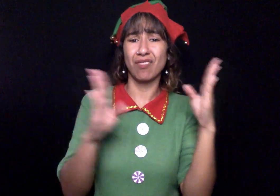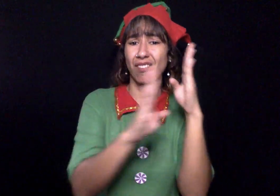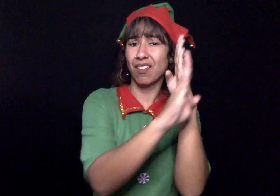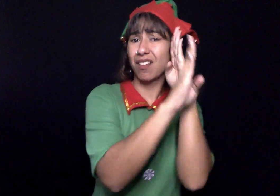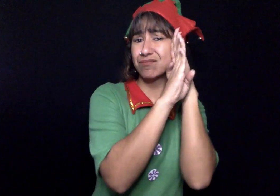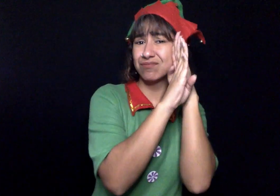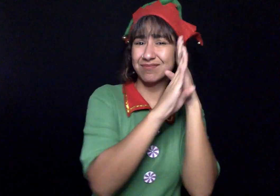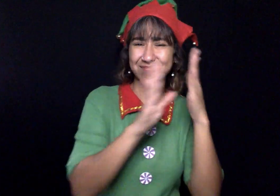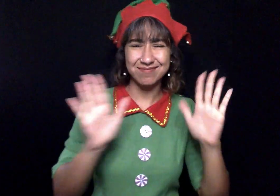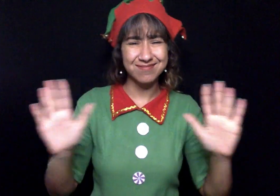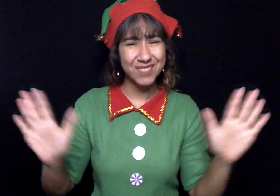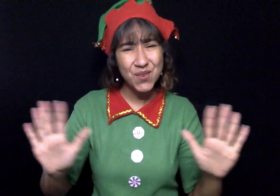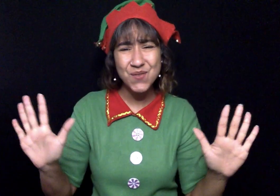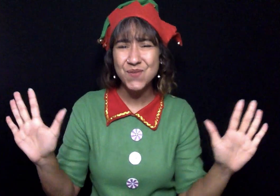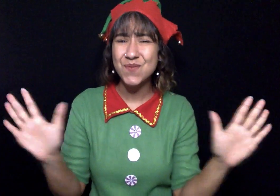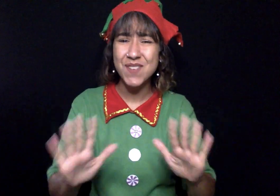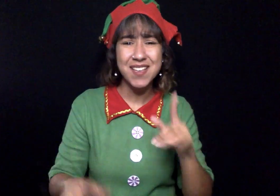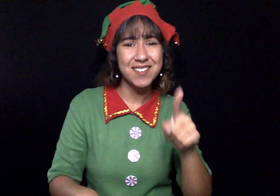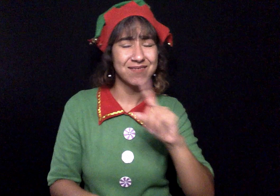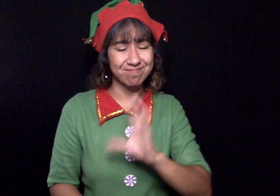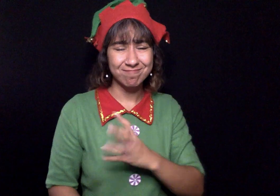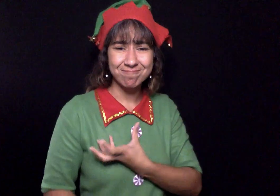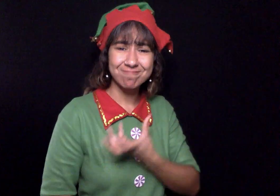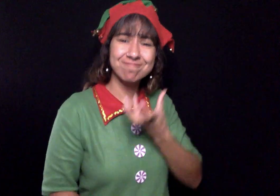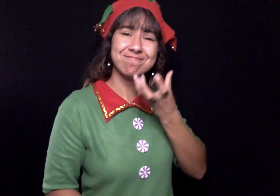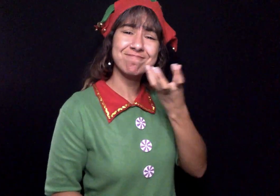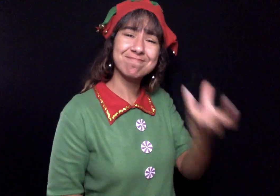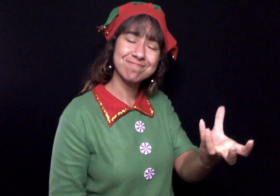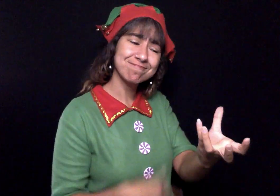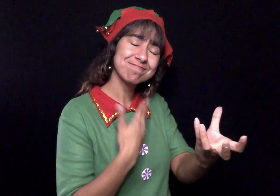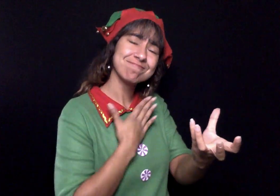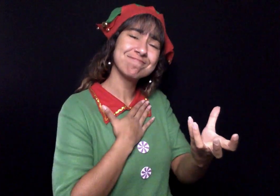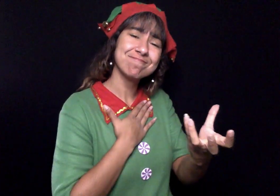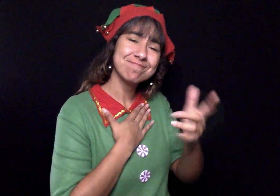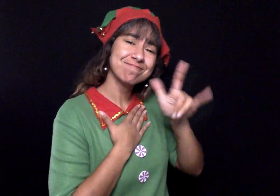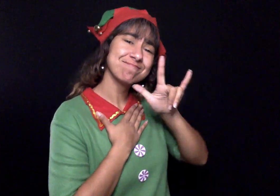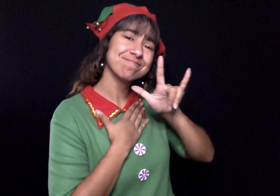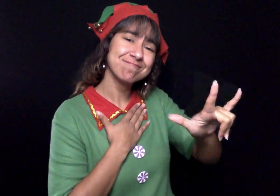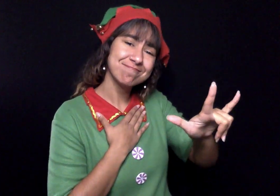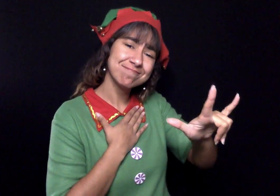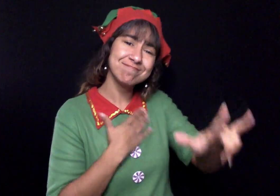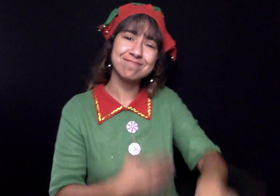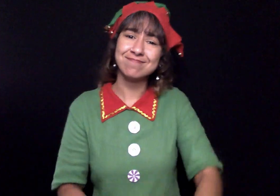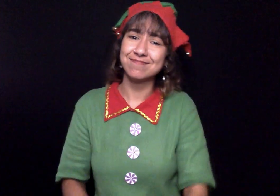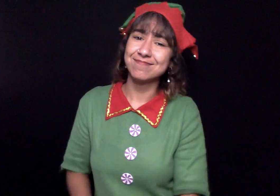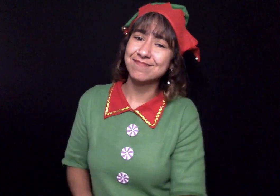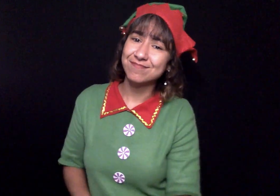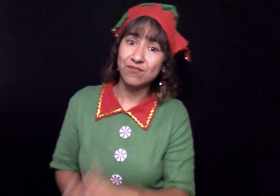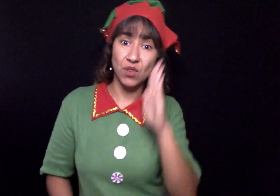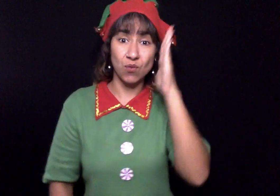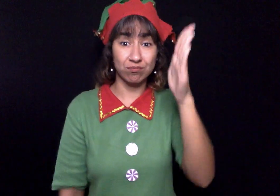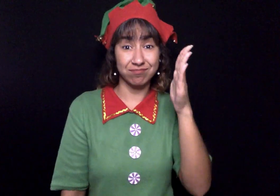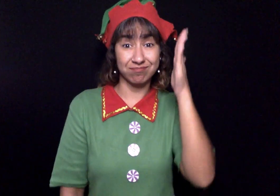That sets your heart in vain They can get more than you'll ever